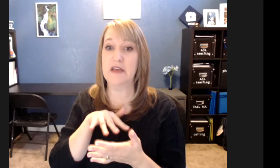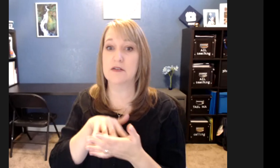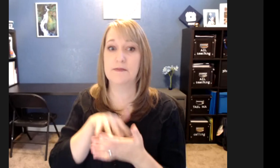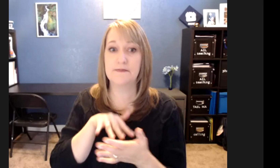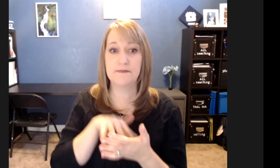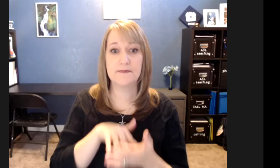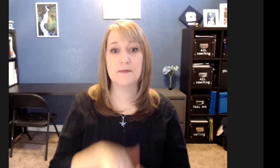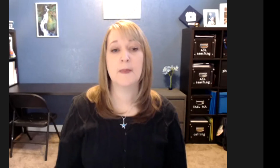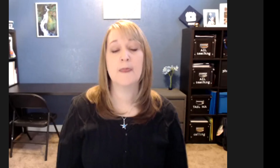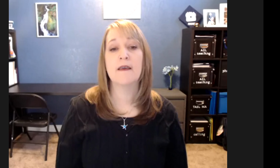field.